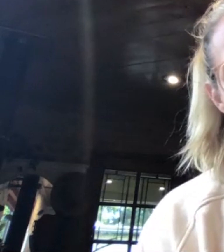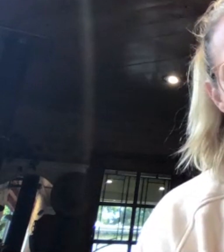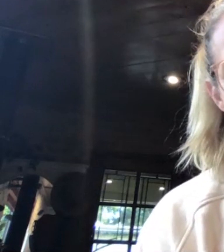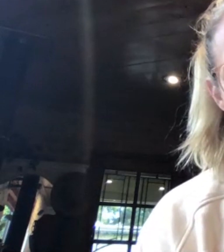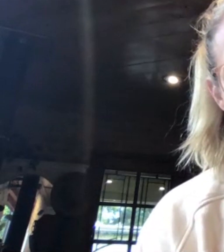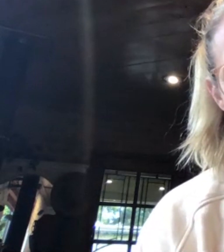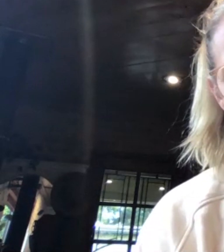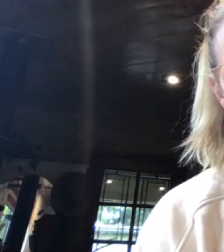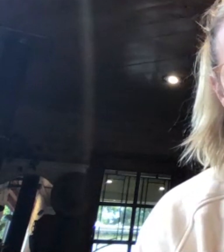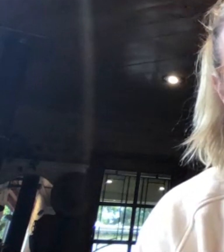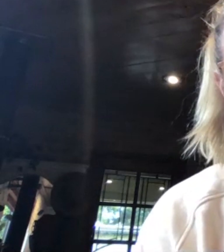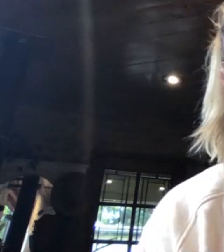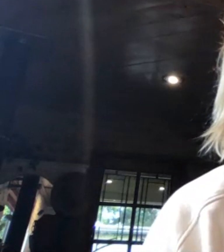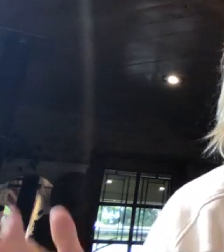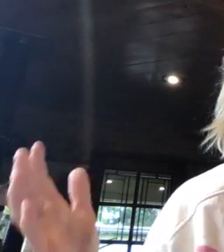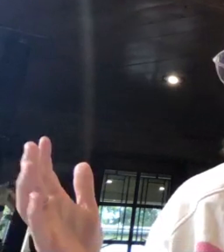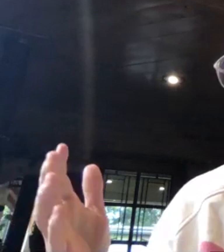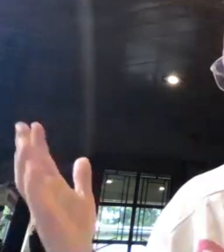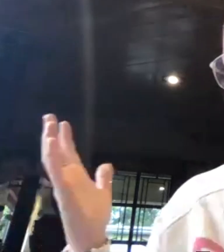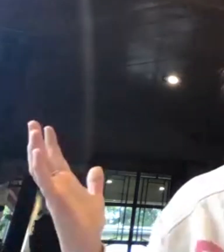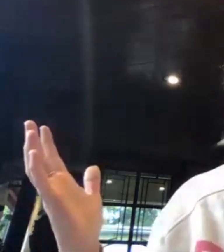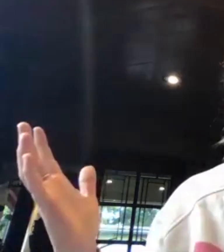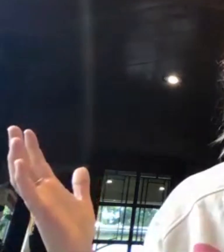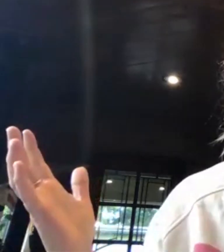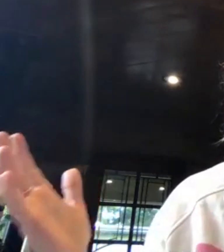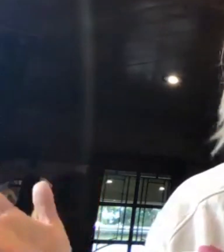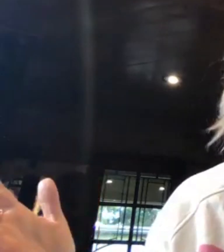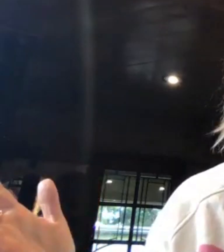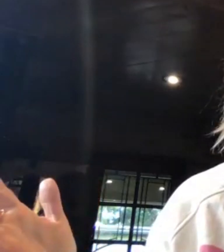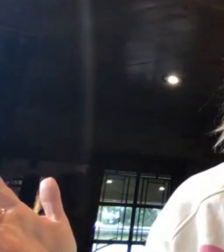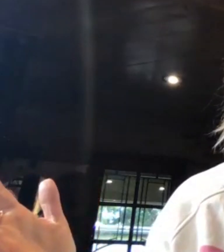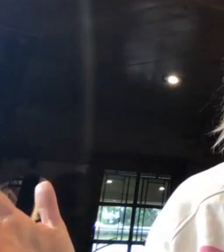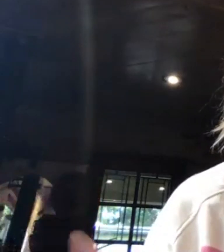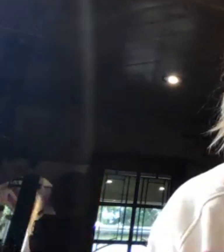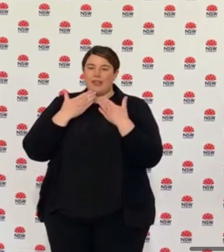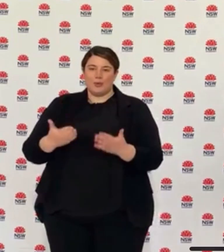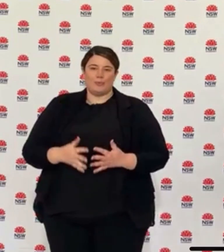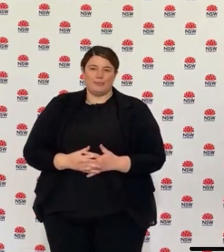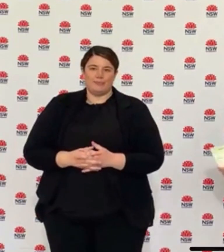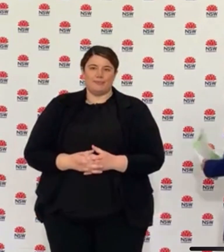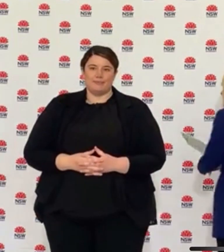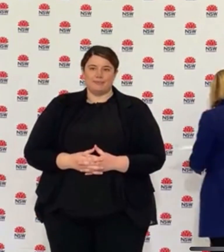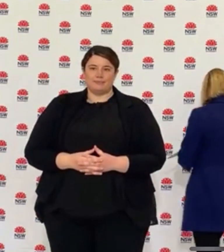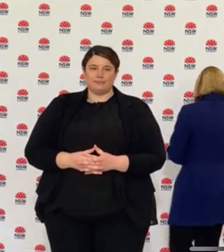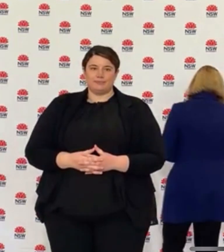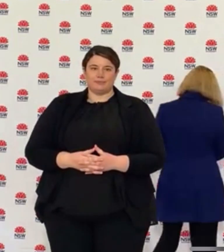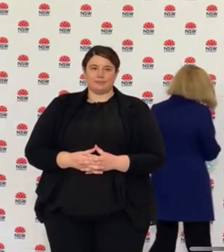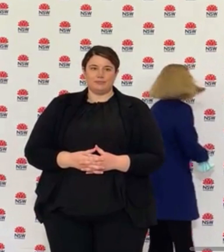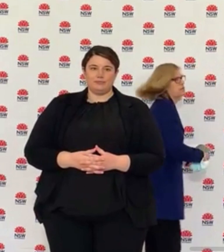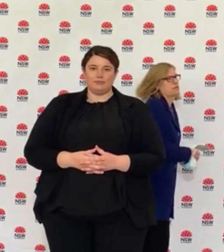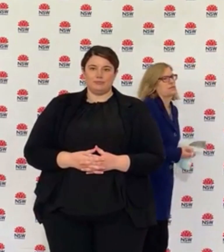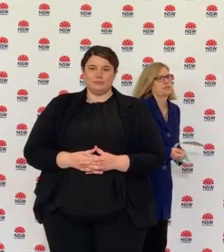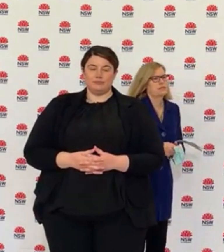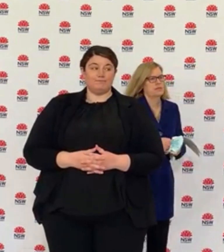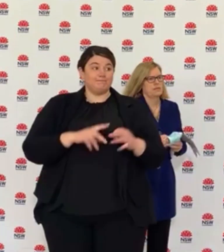thousands of vaccines when really we should be we should be flooded with it. should all be getting vaccinated. Premier, why